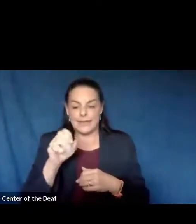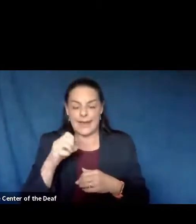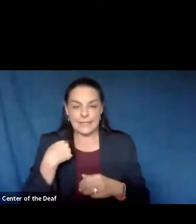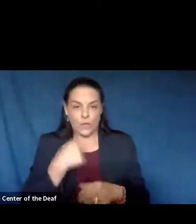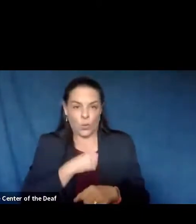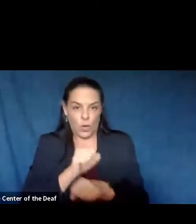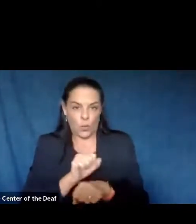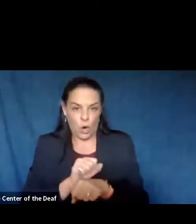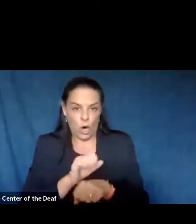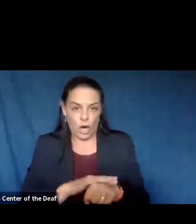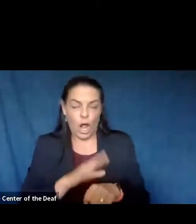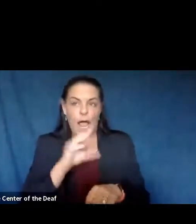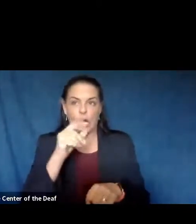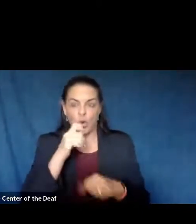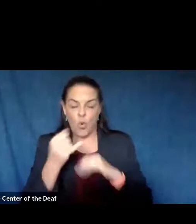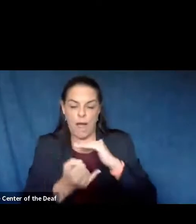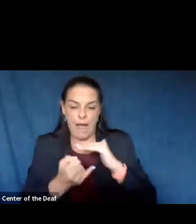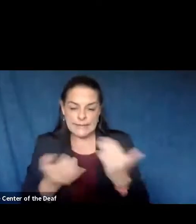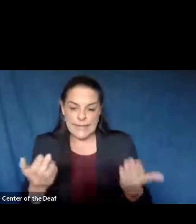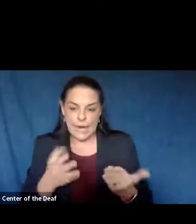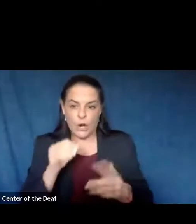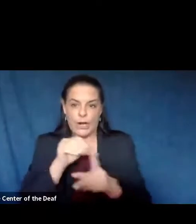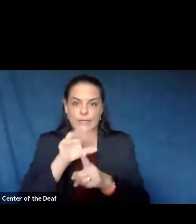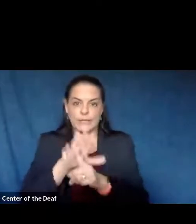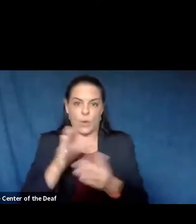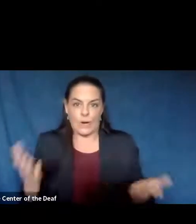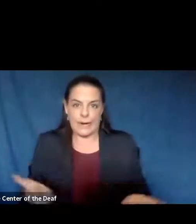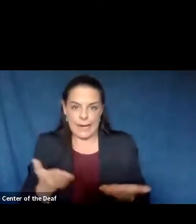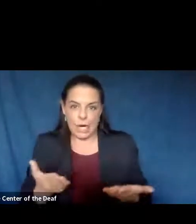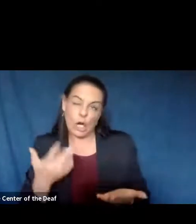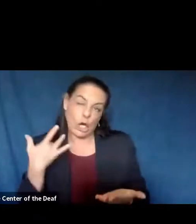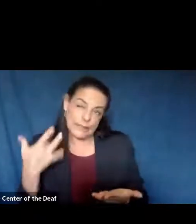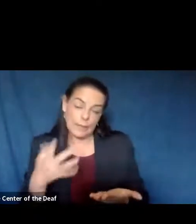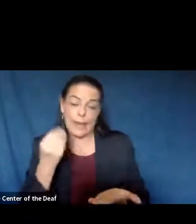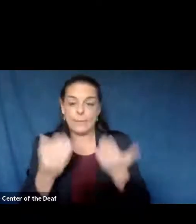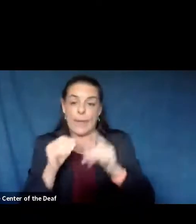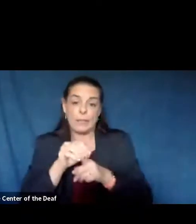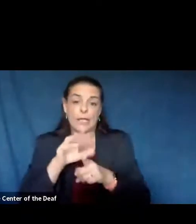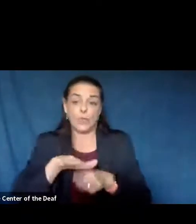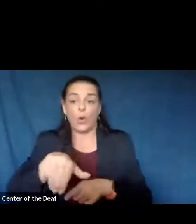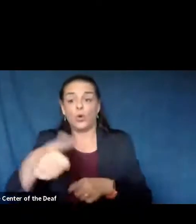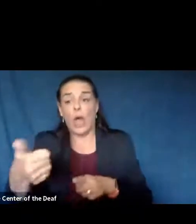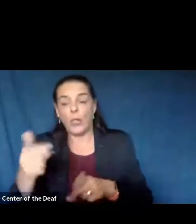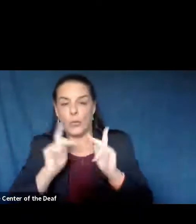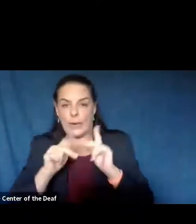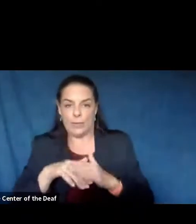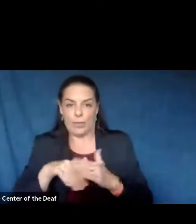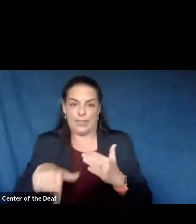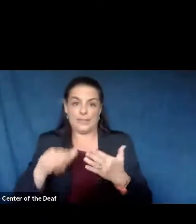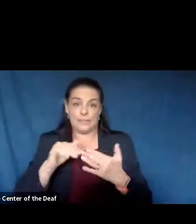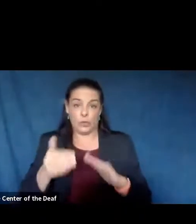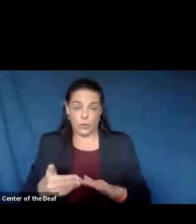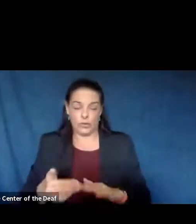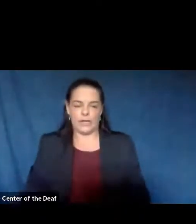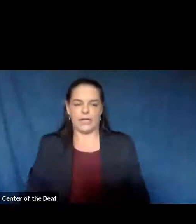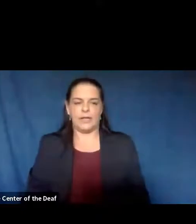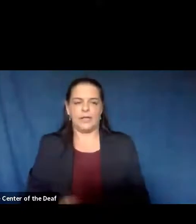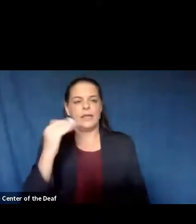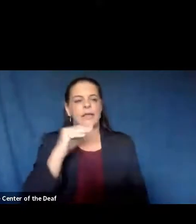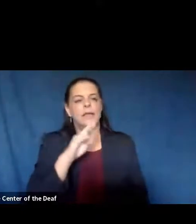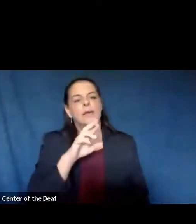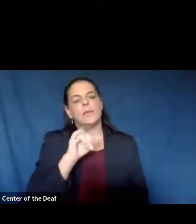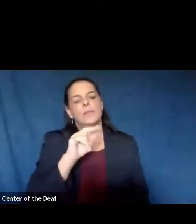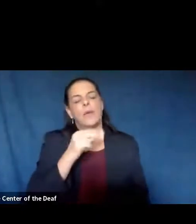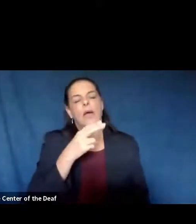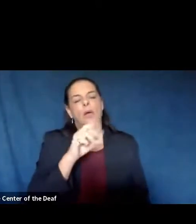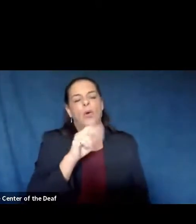here isolating here and have been exposed here typically and have maybe exposed others here in this community. Brian